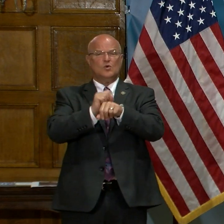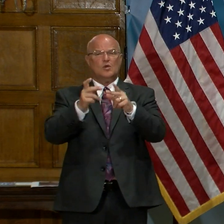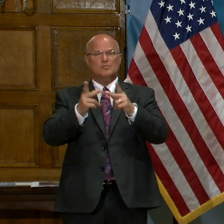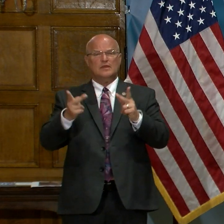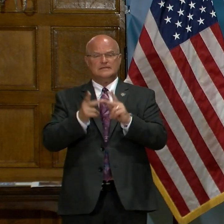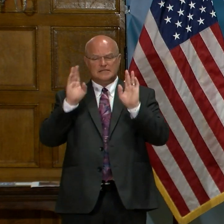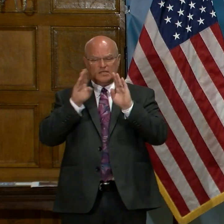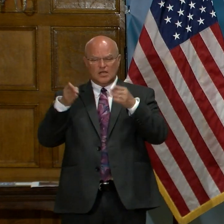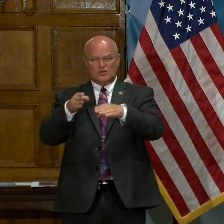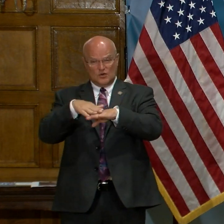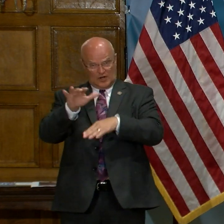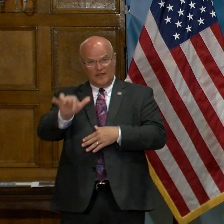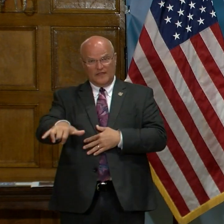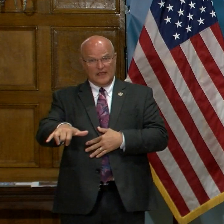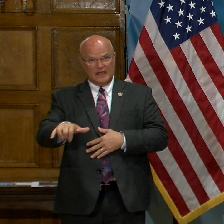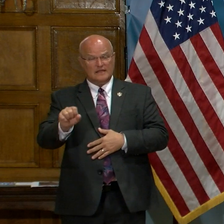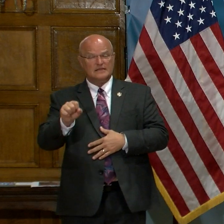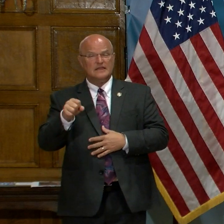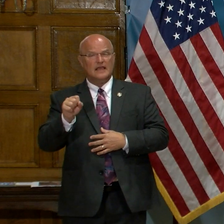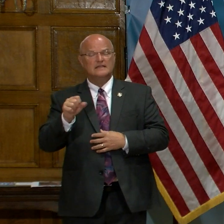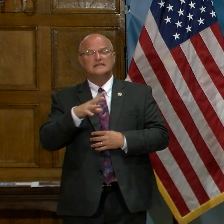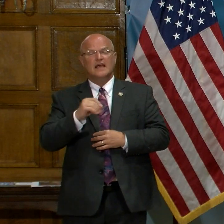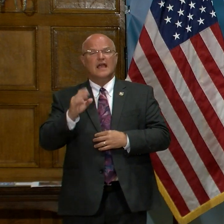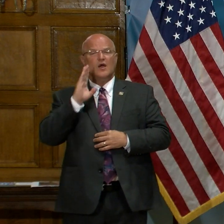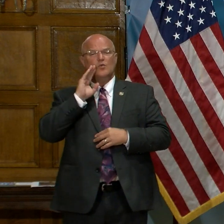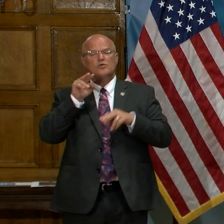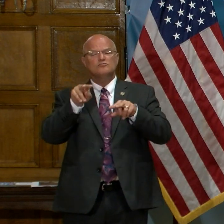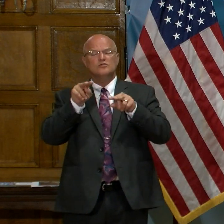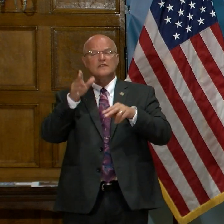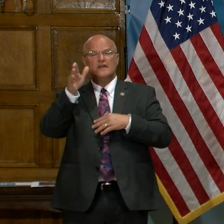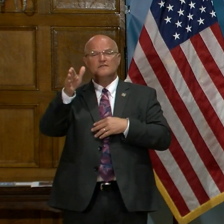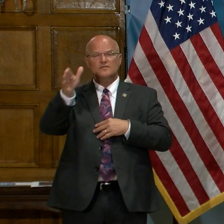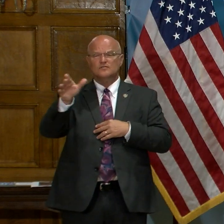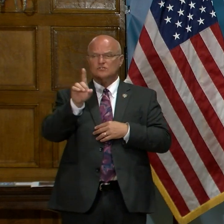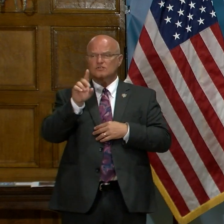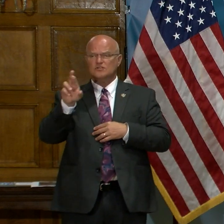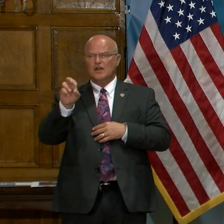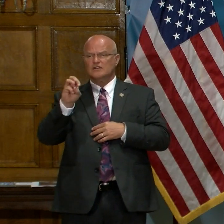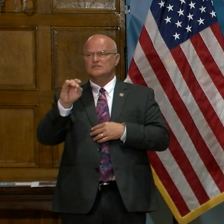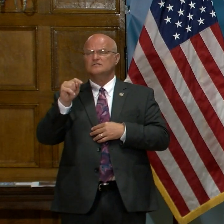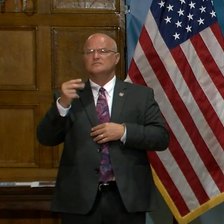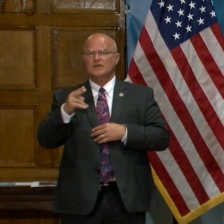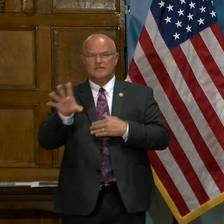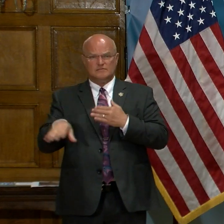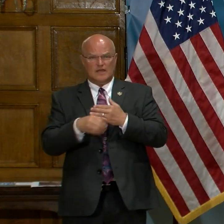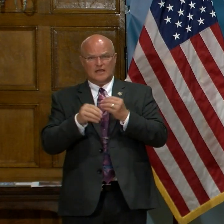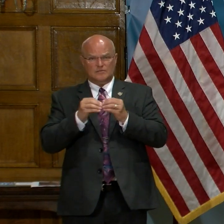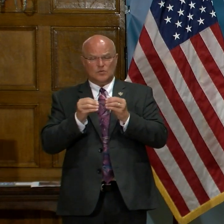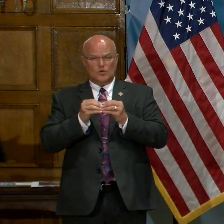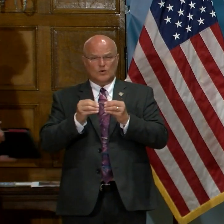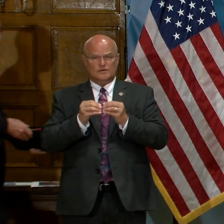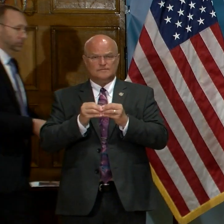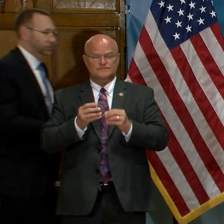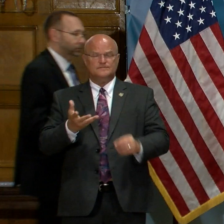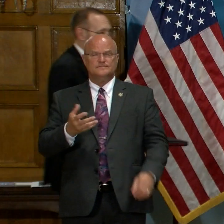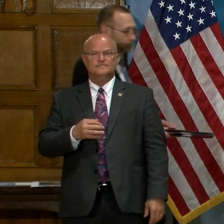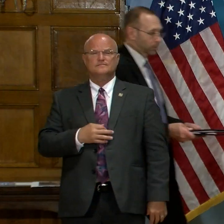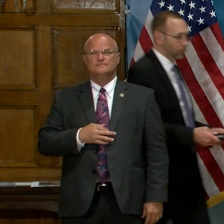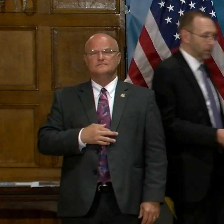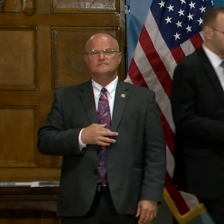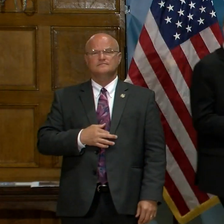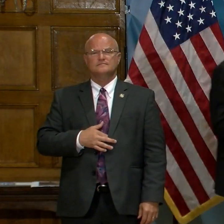sites, concentrated on that, and we'll look at that in the future. But Dr. Smith, did you have something to add?